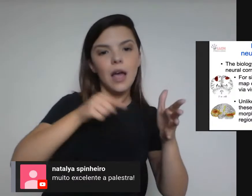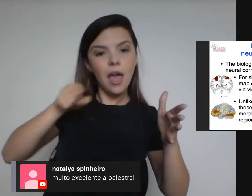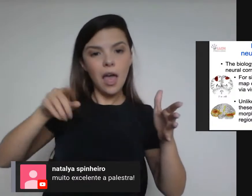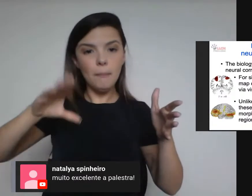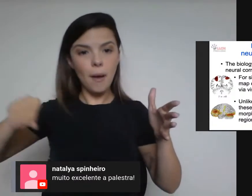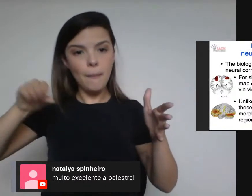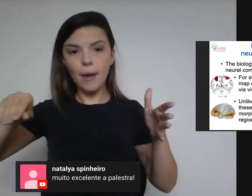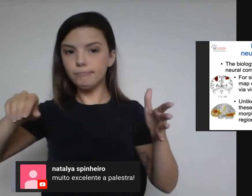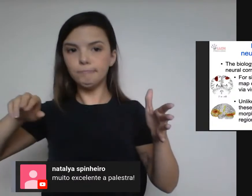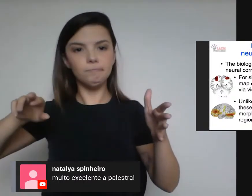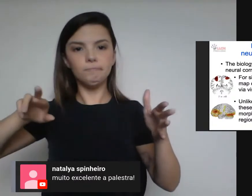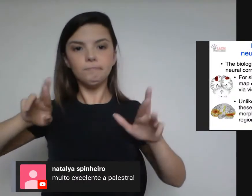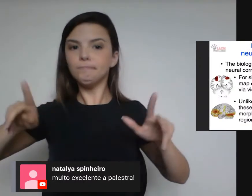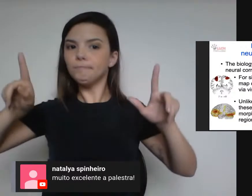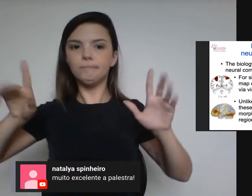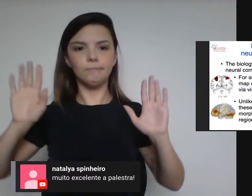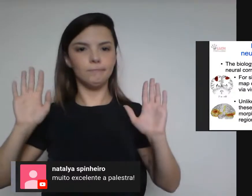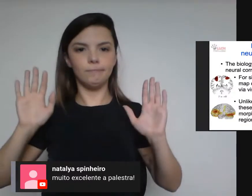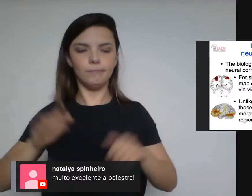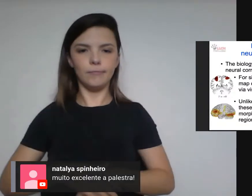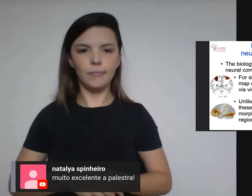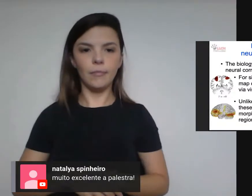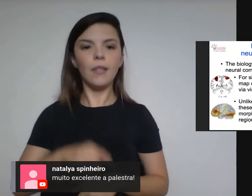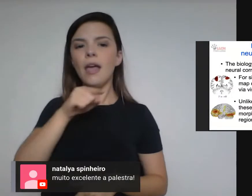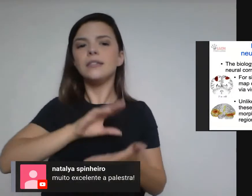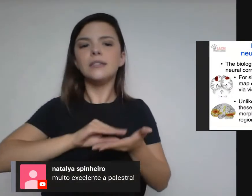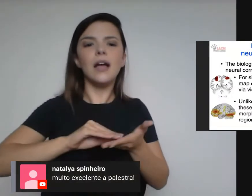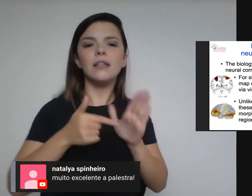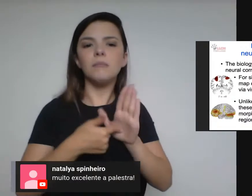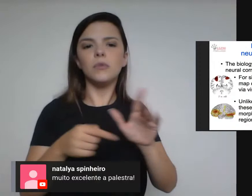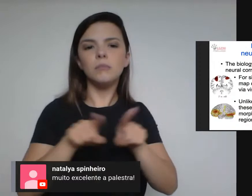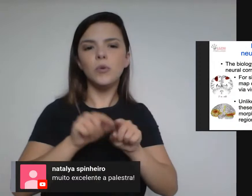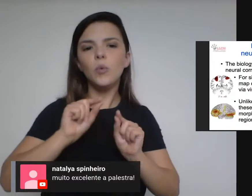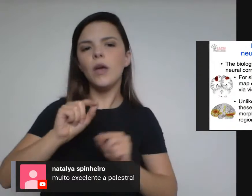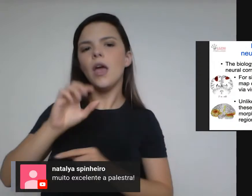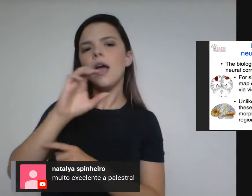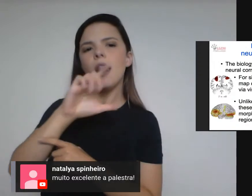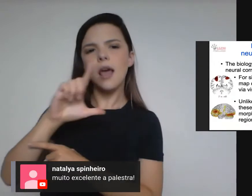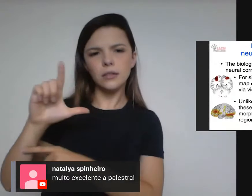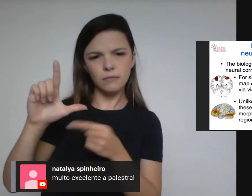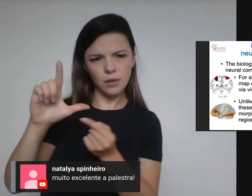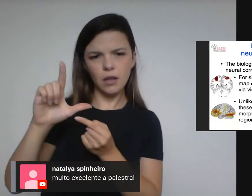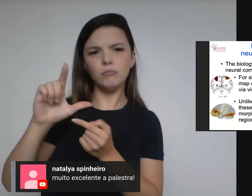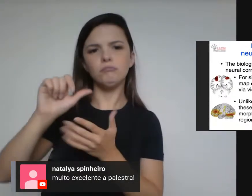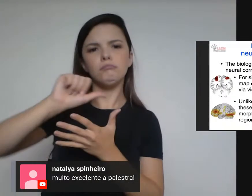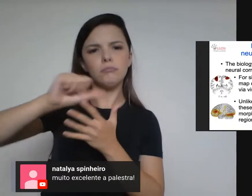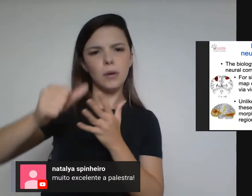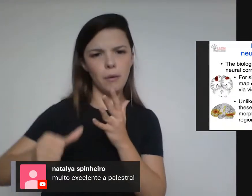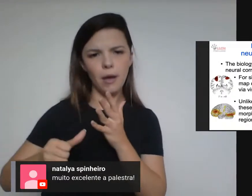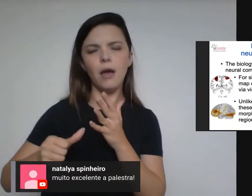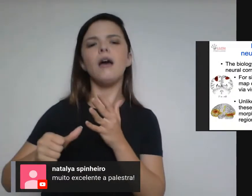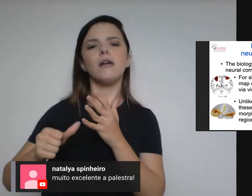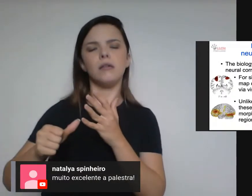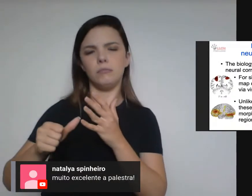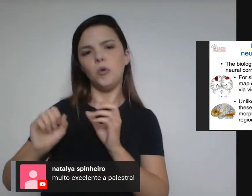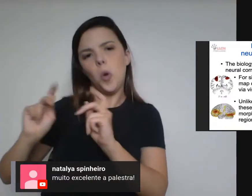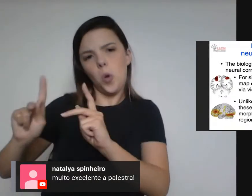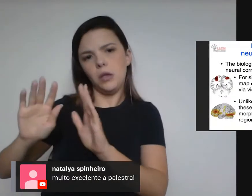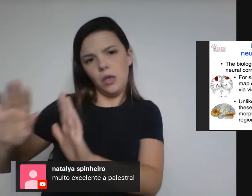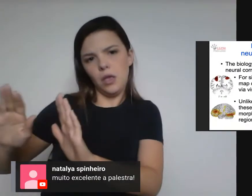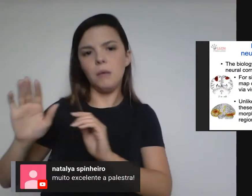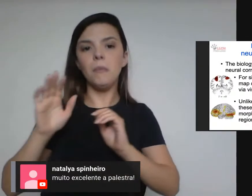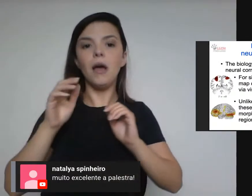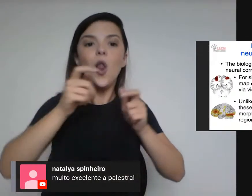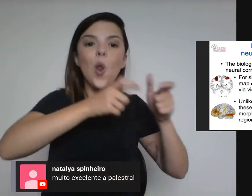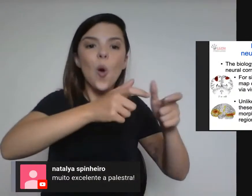And I would also say this data suggests that unlike classifier hand shapes, locations in these constructions are